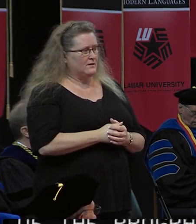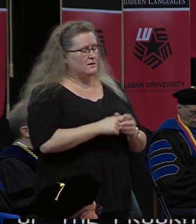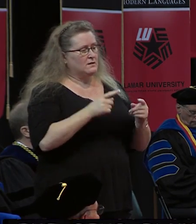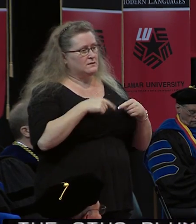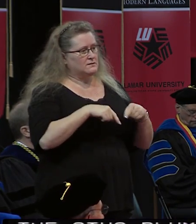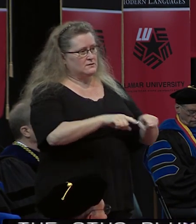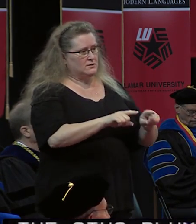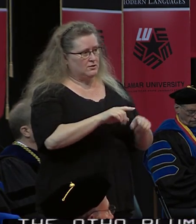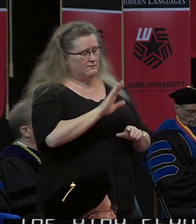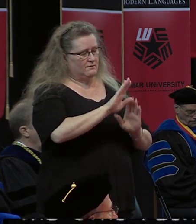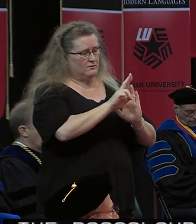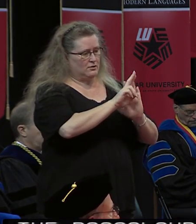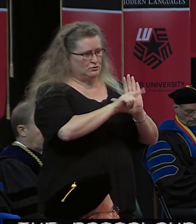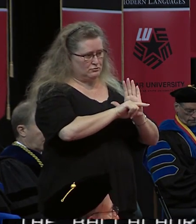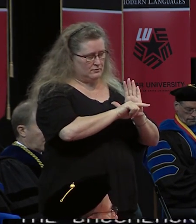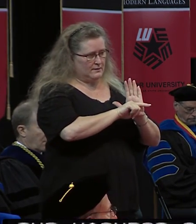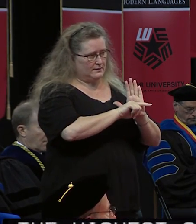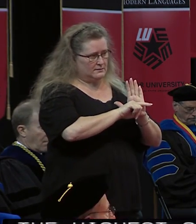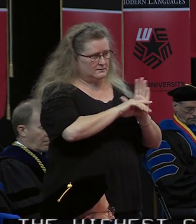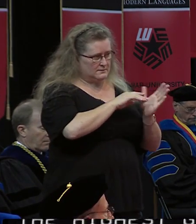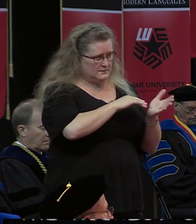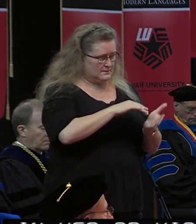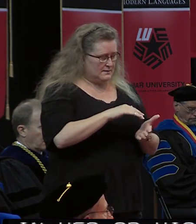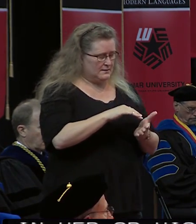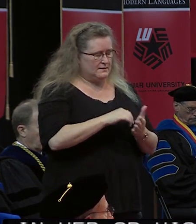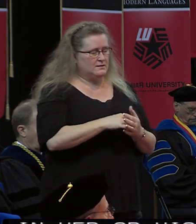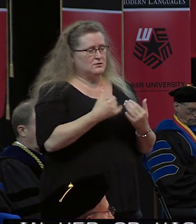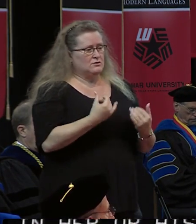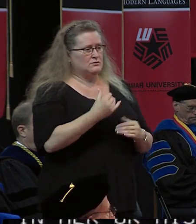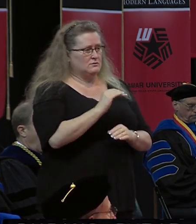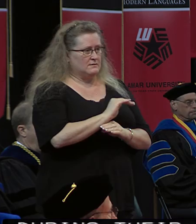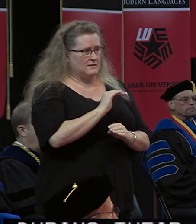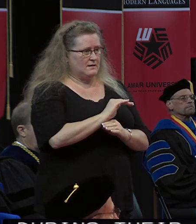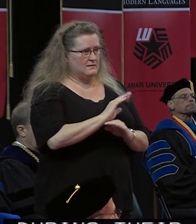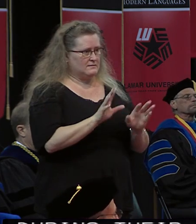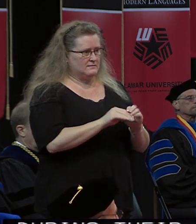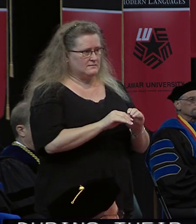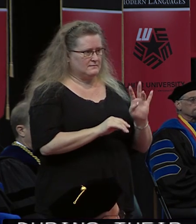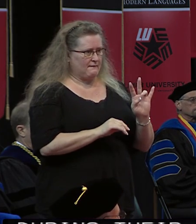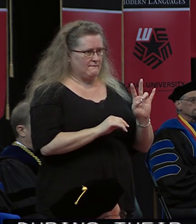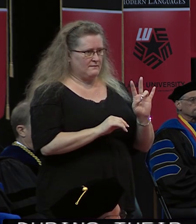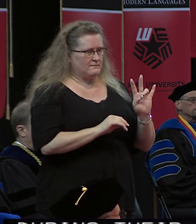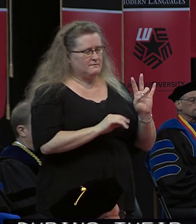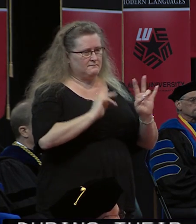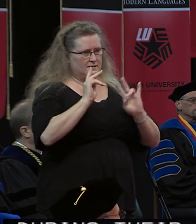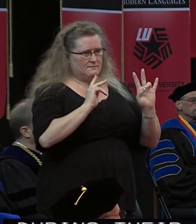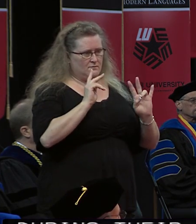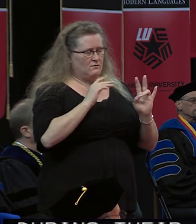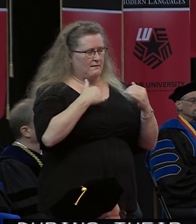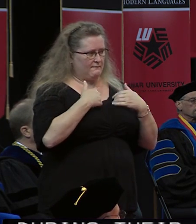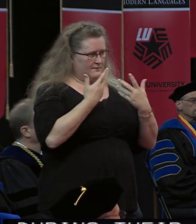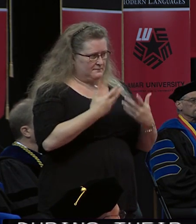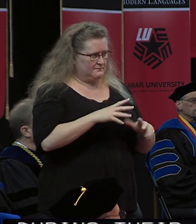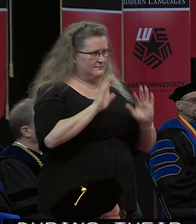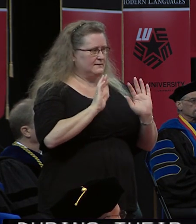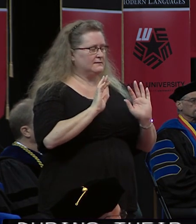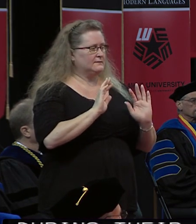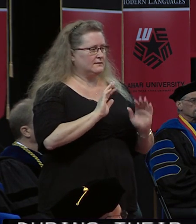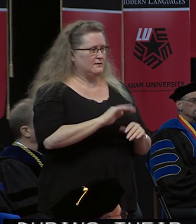During their undergraduate careers, tonight's seven honorees have completed